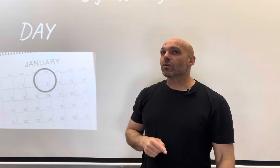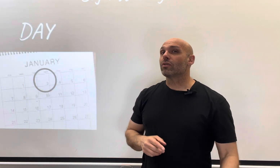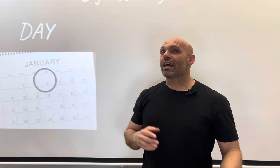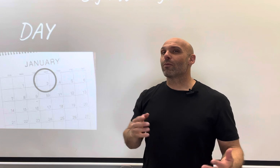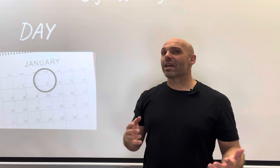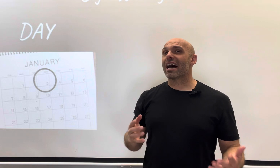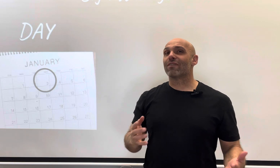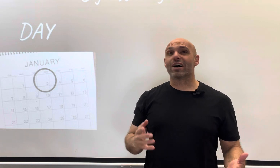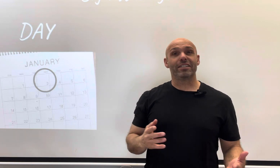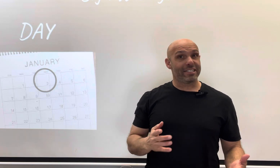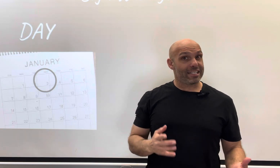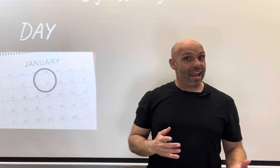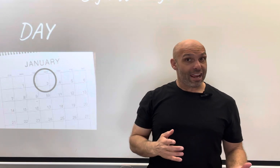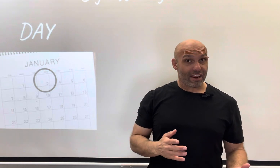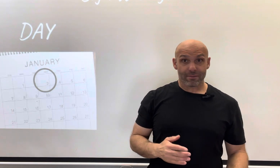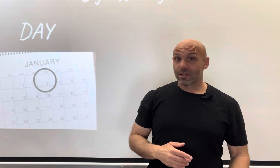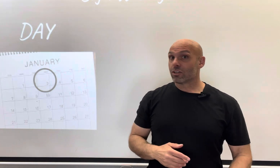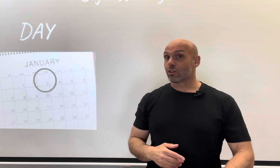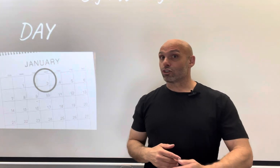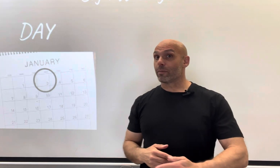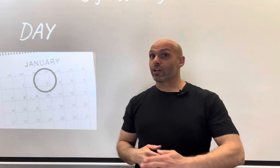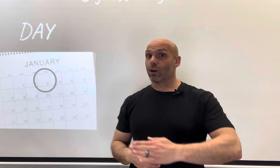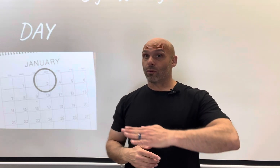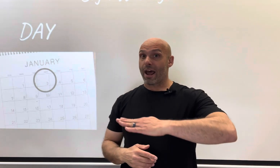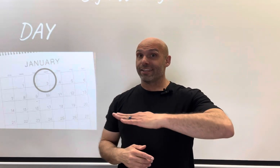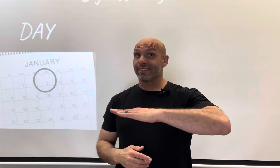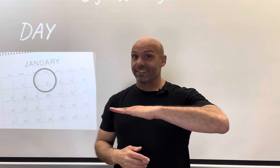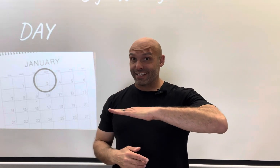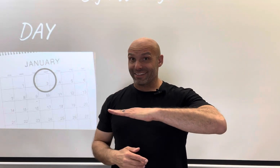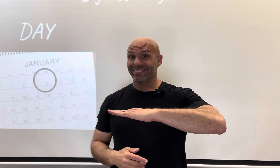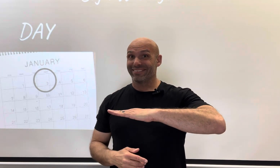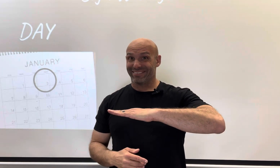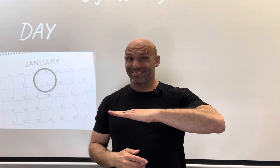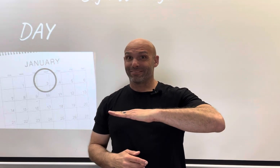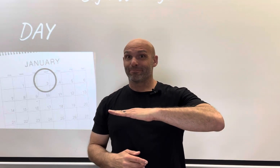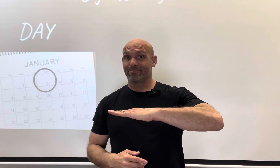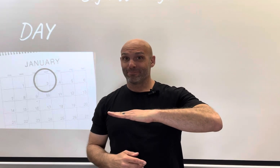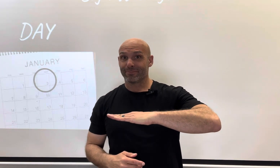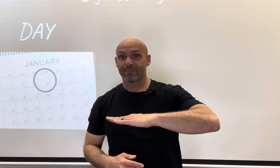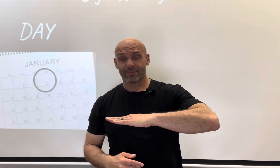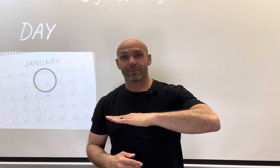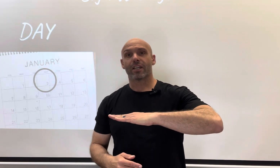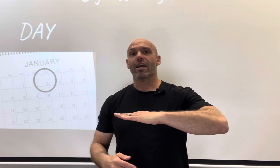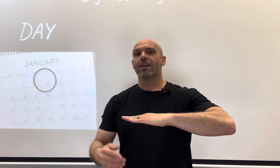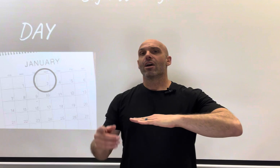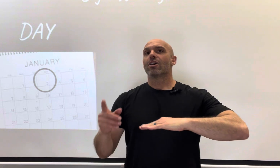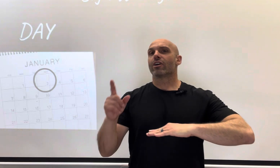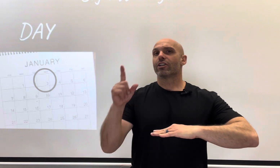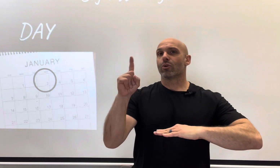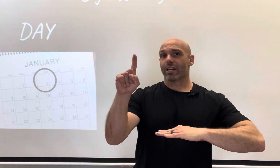Now we have a day. So show me your horizon again. Okay. You're going to do a number